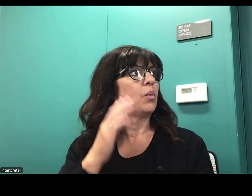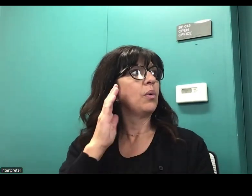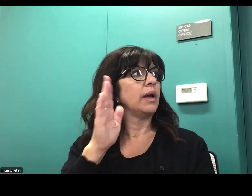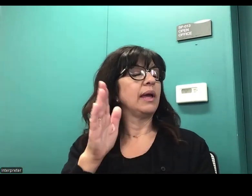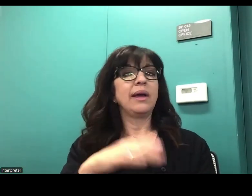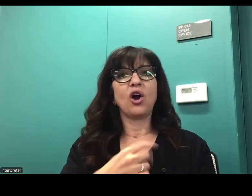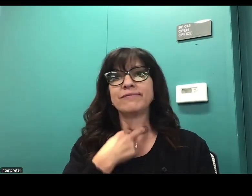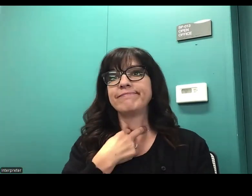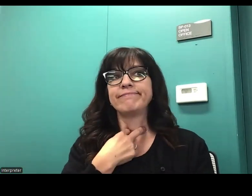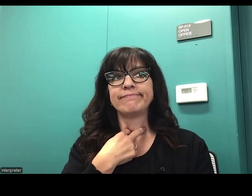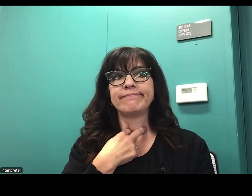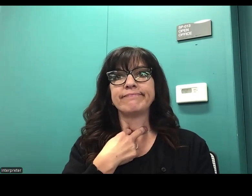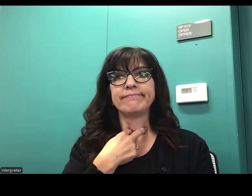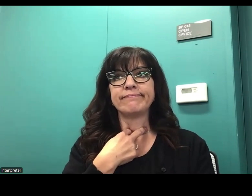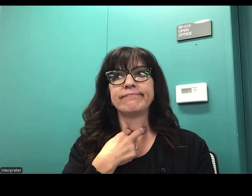pickle.